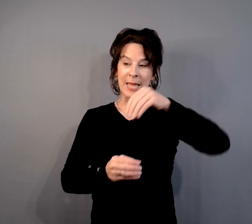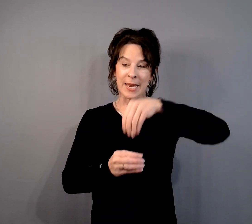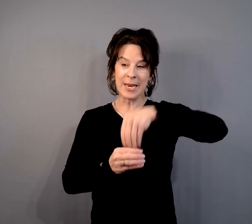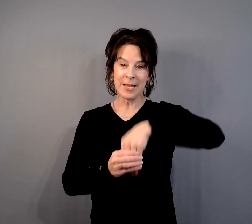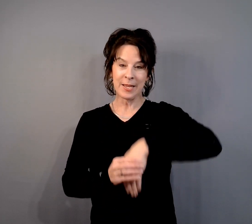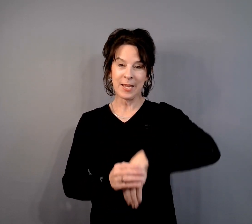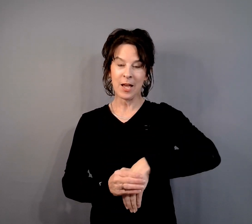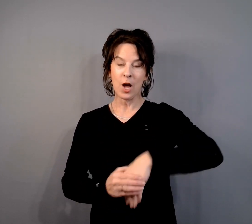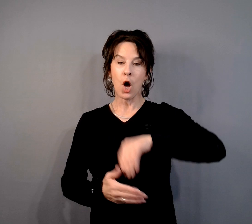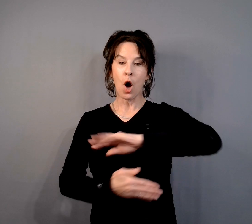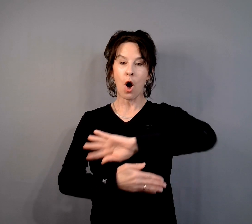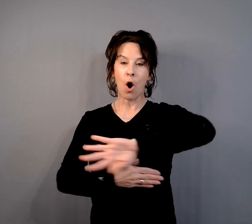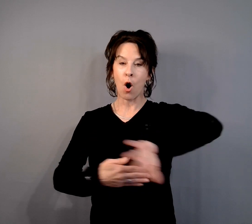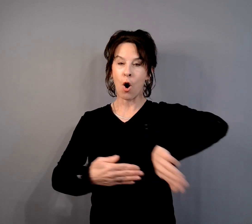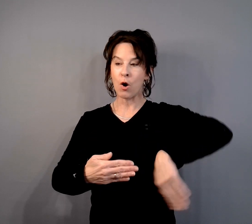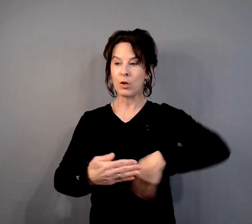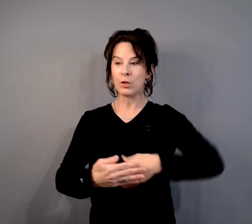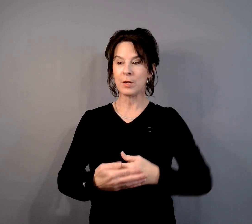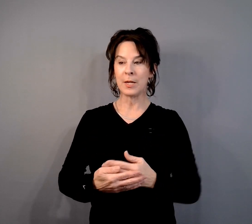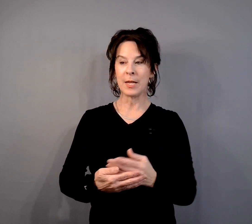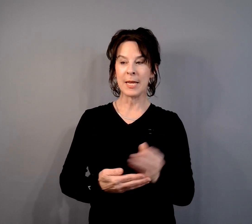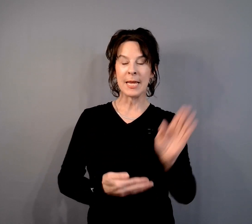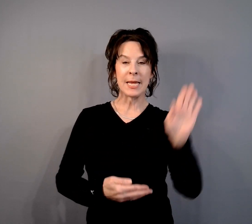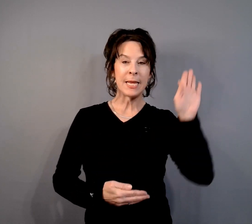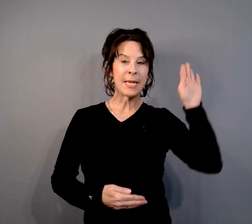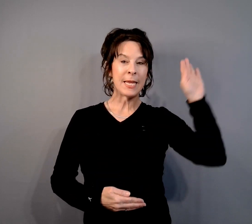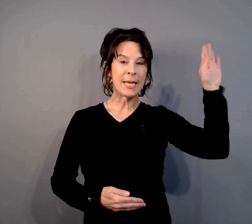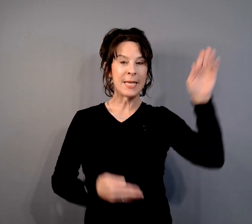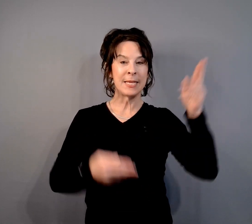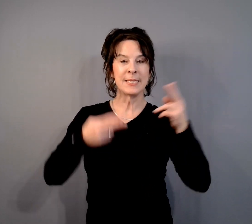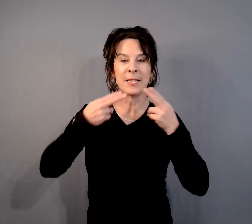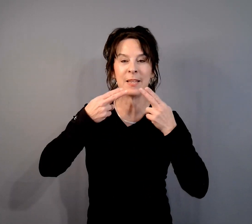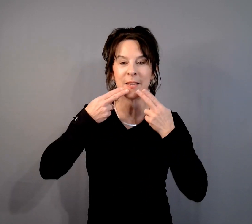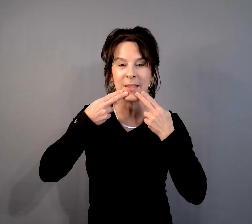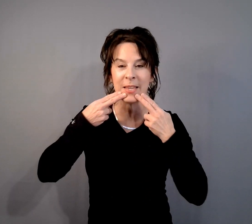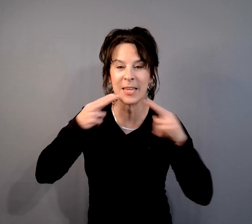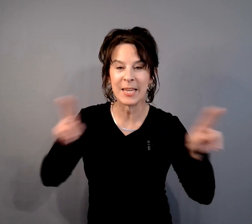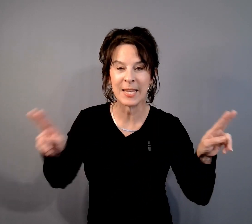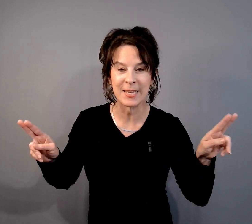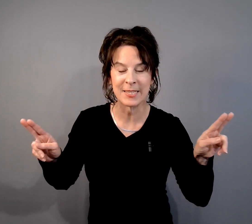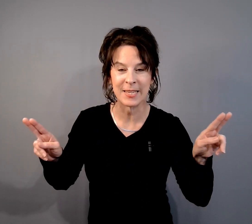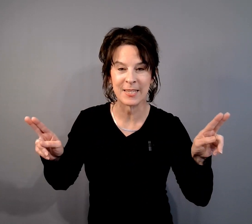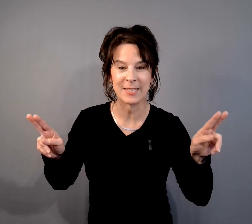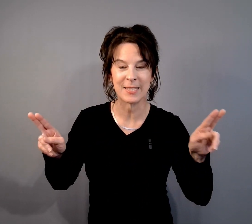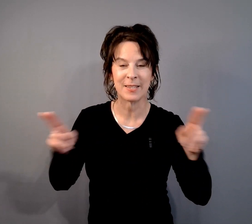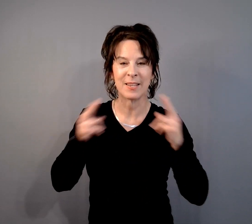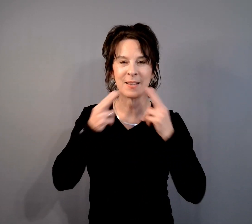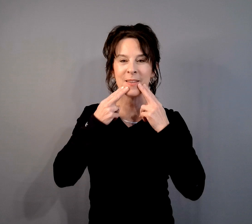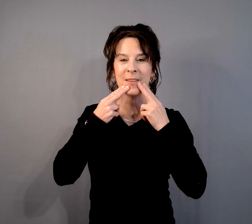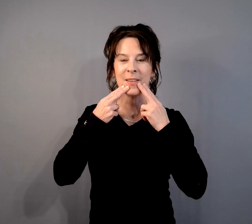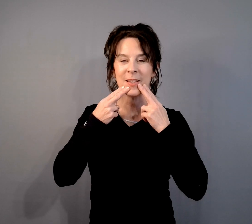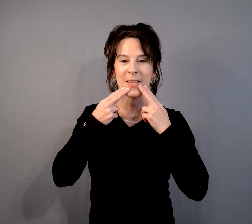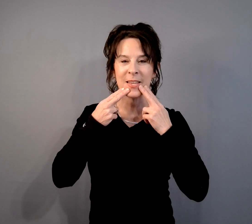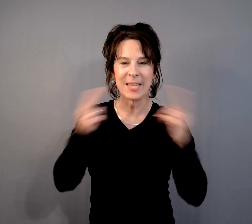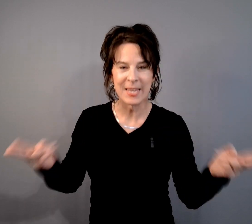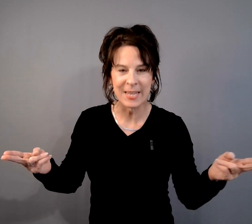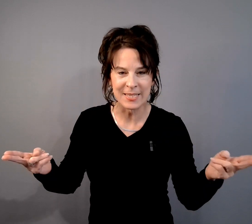in all his innocence. Innocence.